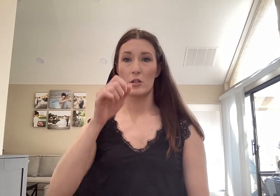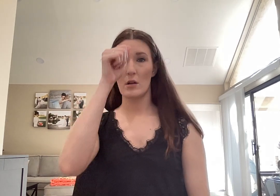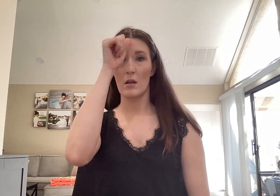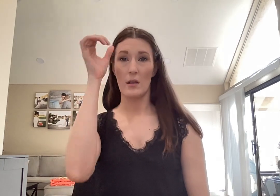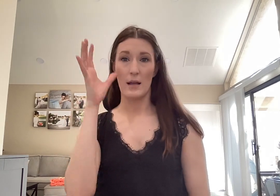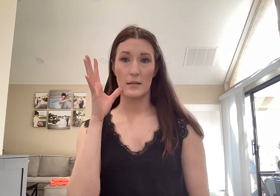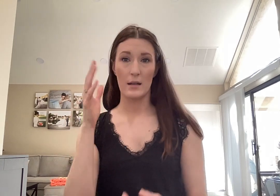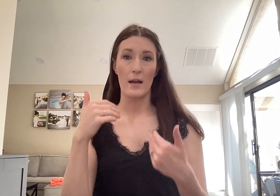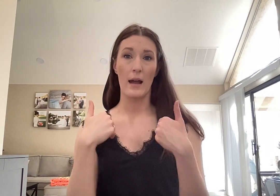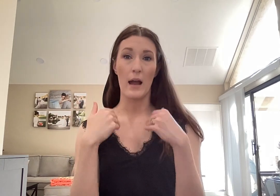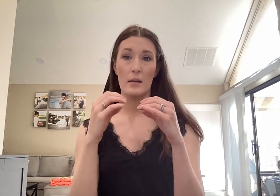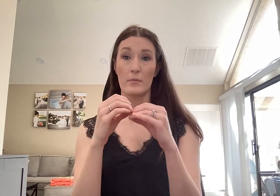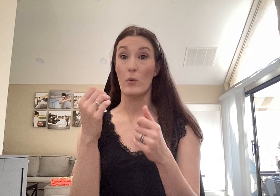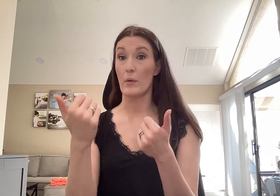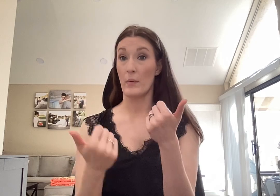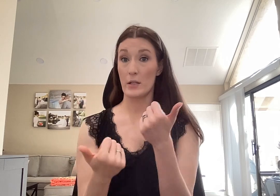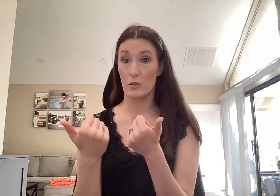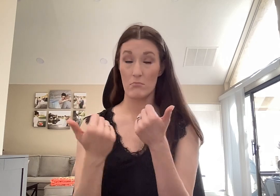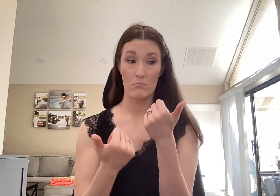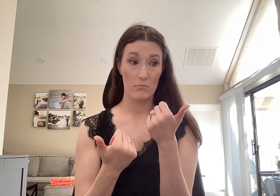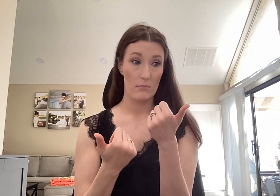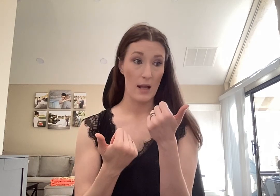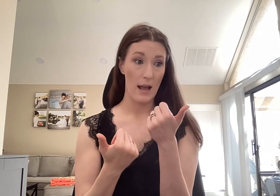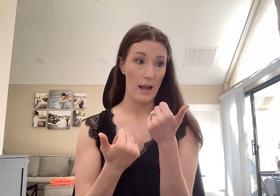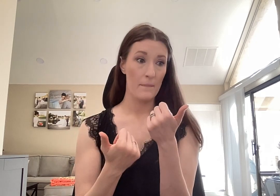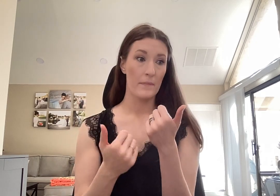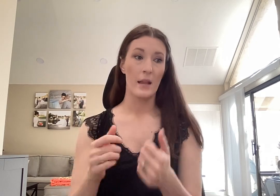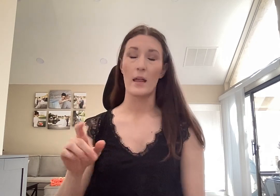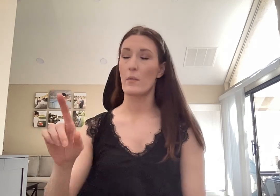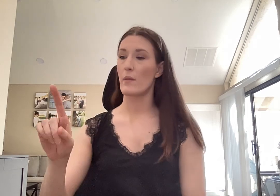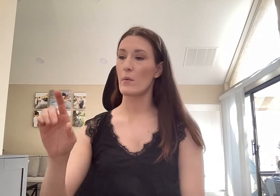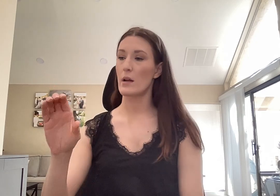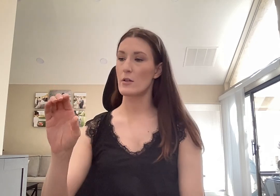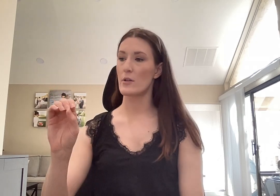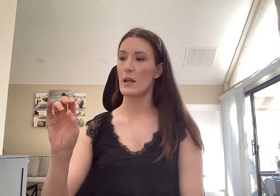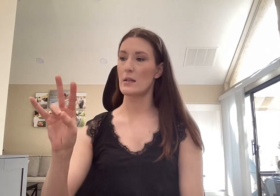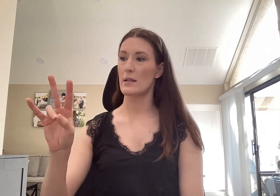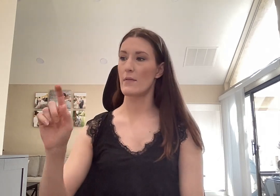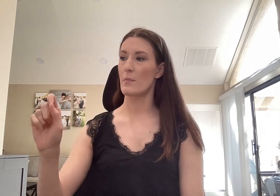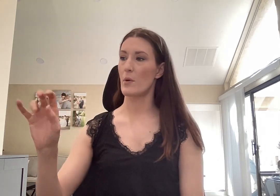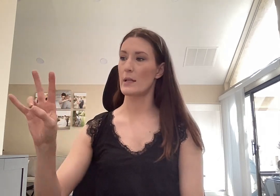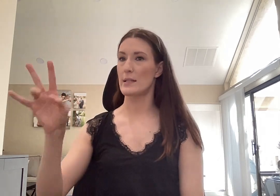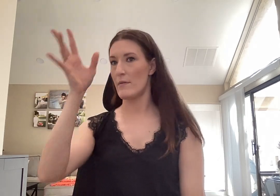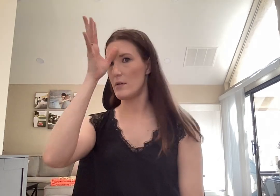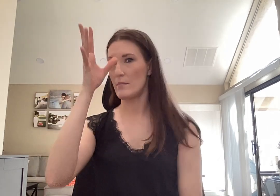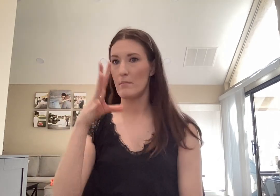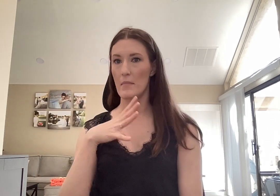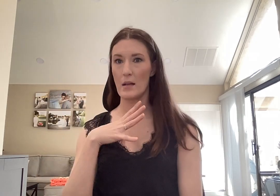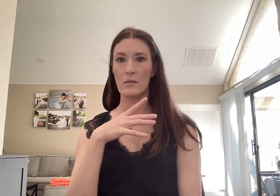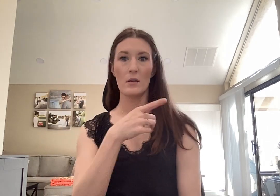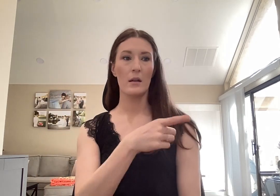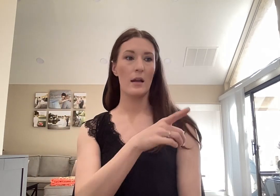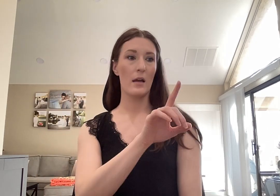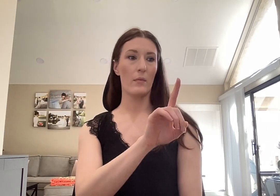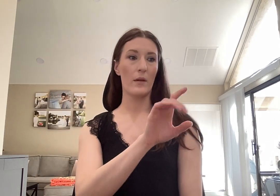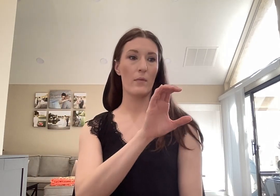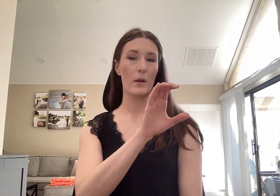Anchorage, Alaska has more which? Okay, and then we have 107.7 men, and we have